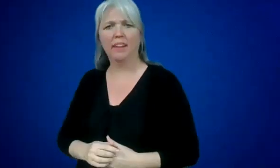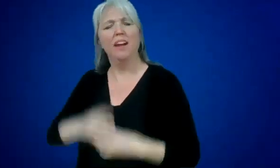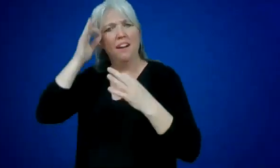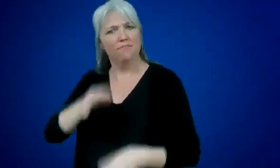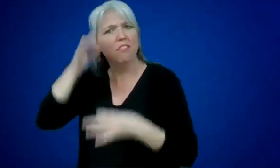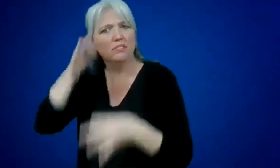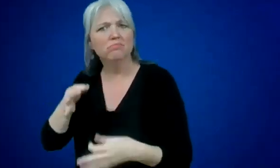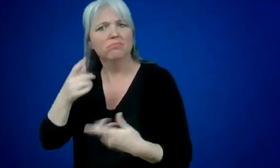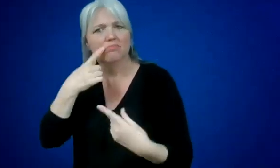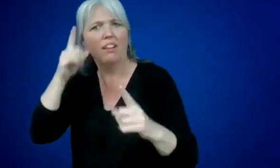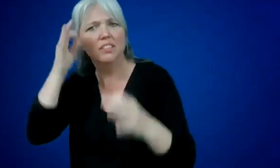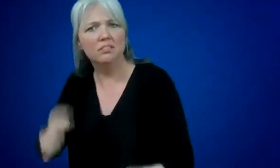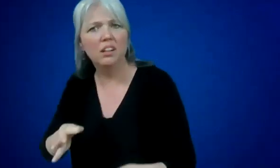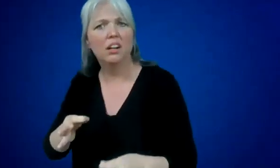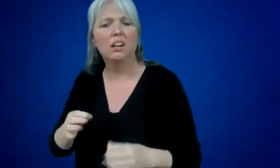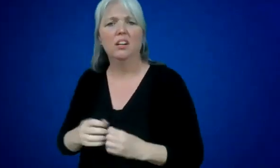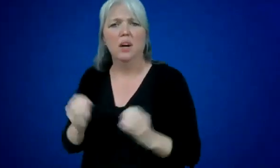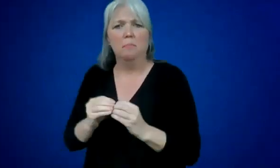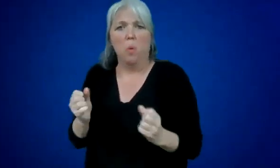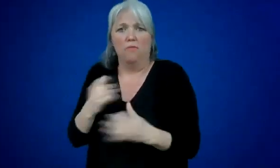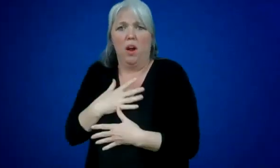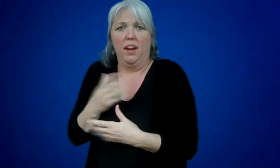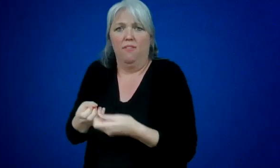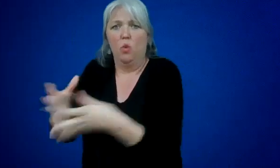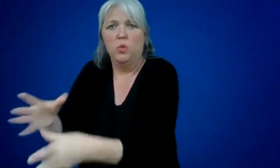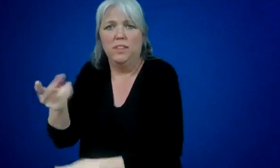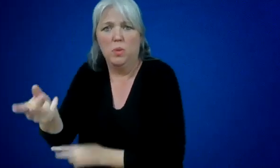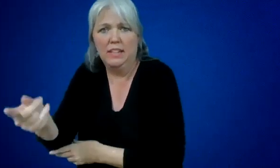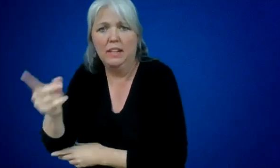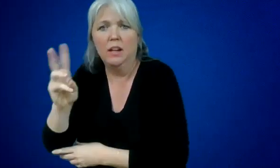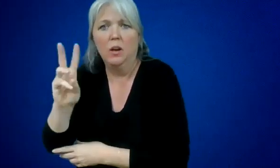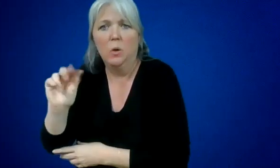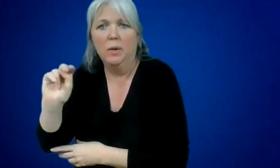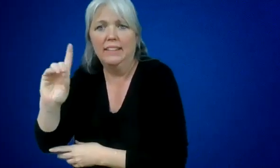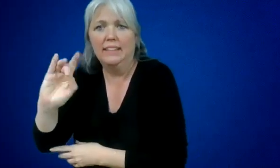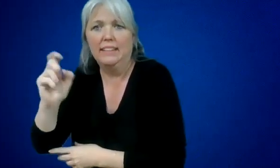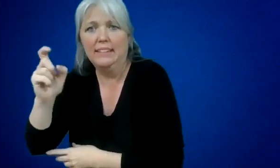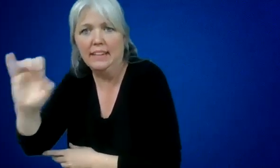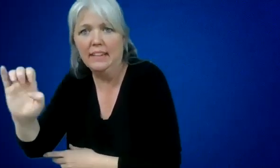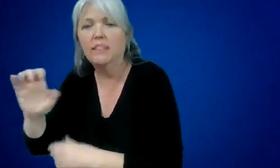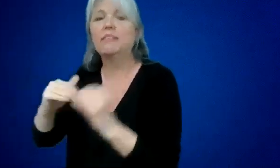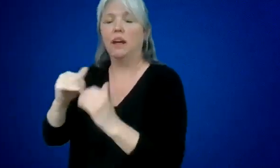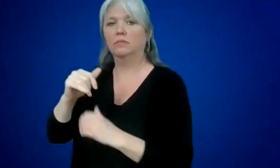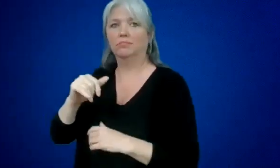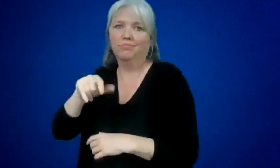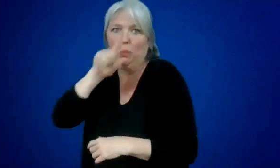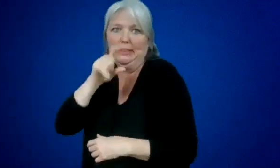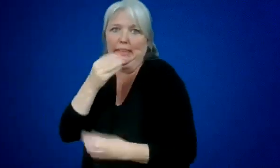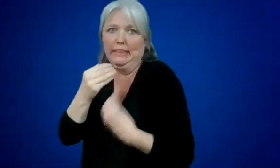that I was more afraid of losing Winn-Dixie than I was of having to deal with a dog-eating witch. So I went through the gate